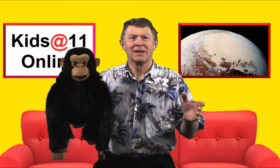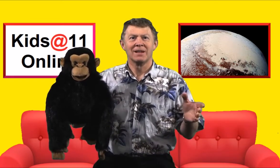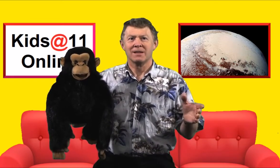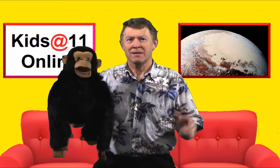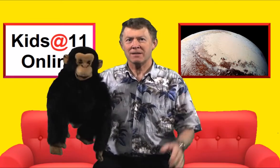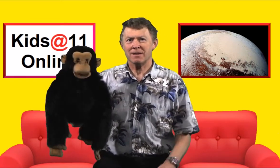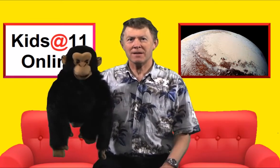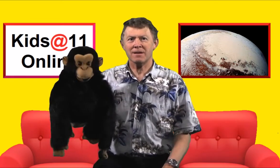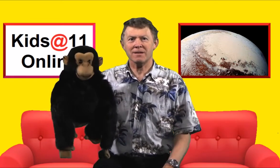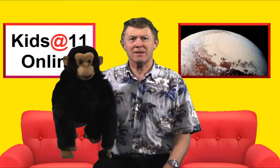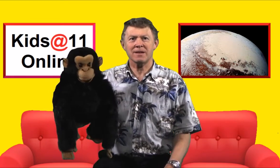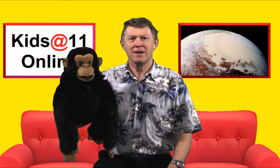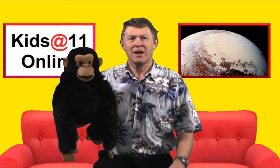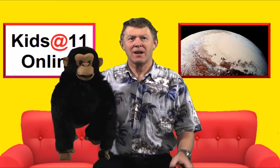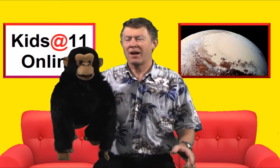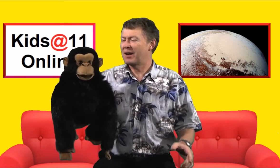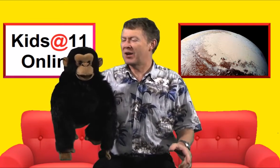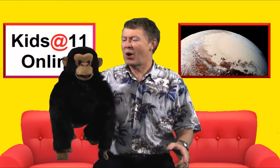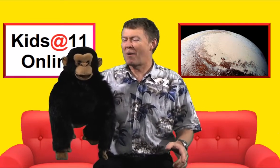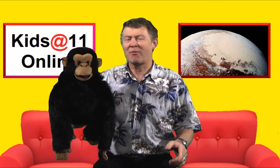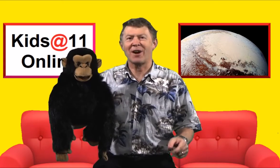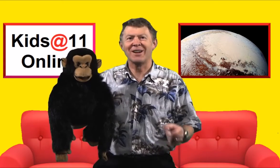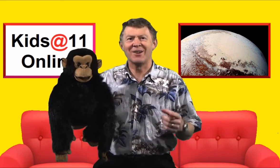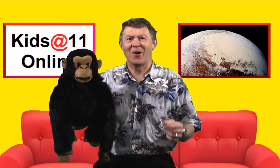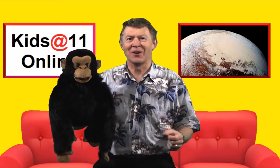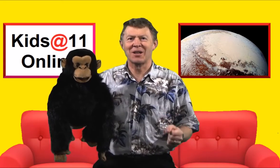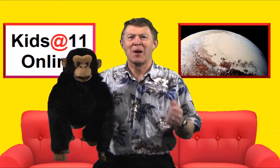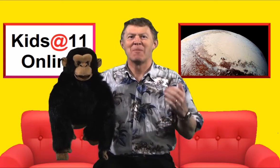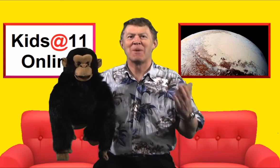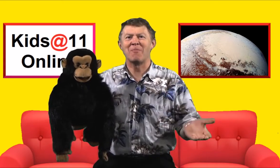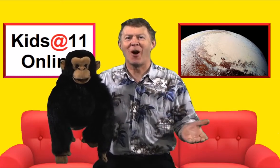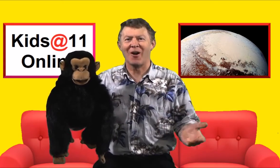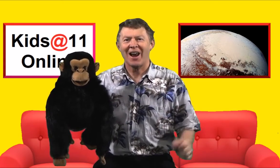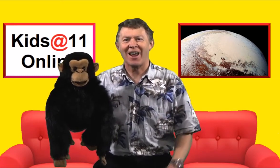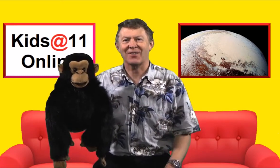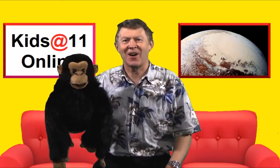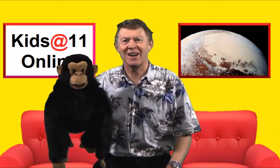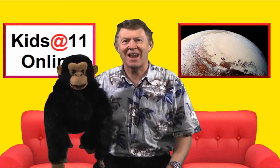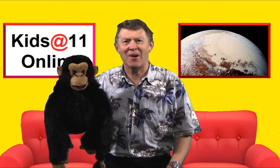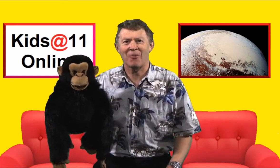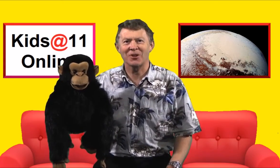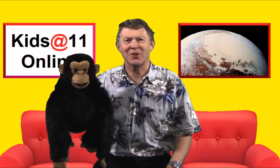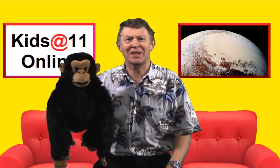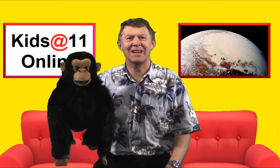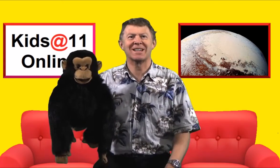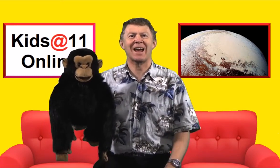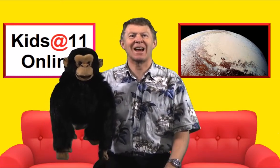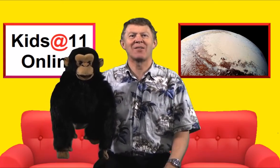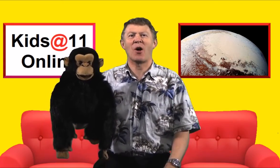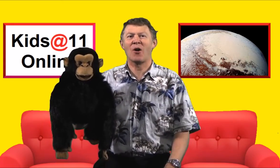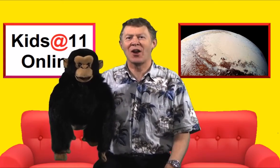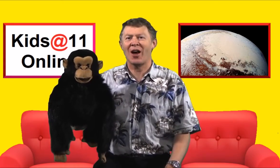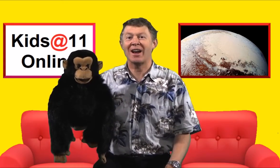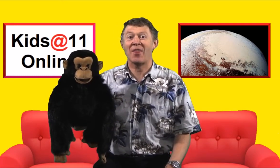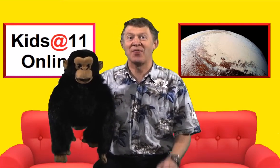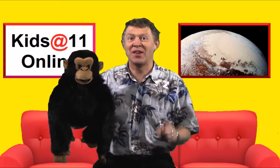So is that the answer? No, I'm afraid not. Meanwhile, let's find out what's on Kids at 11 Online this